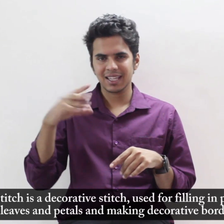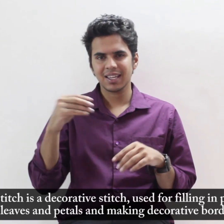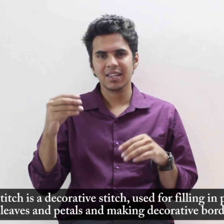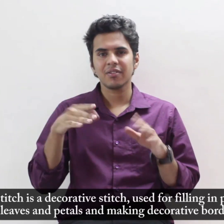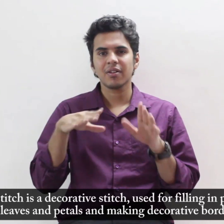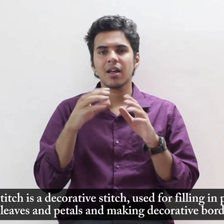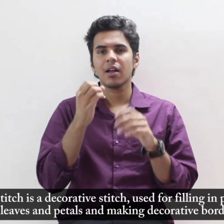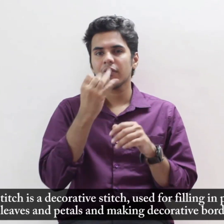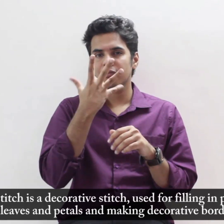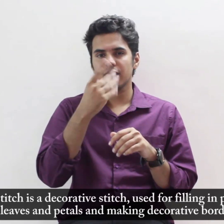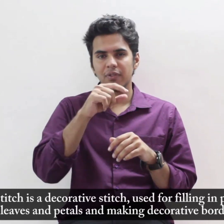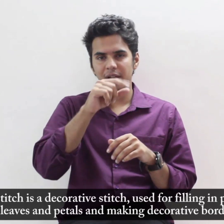borders.